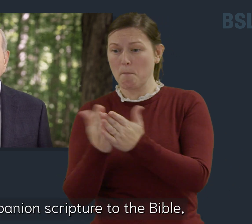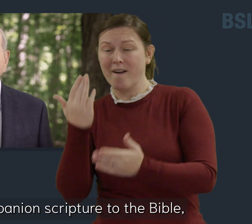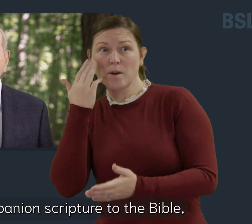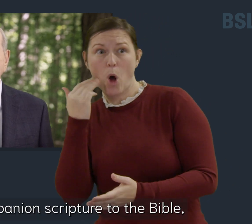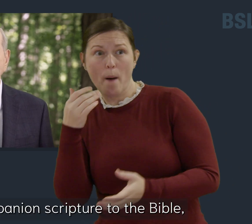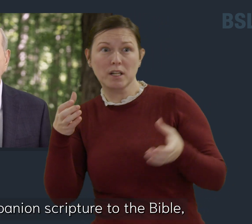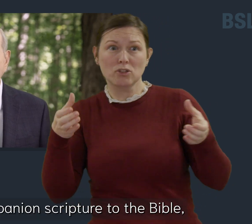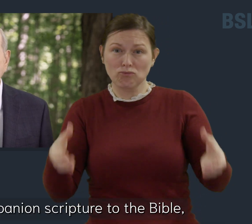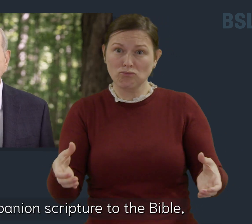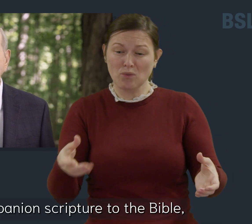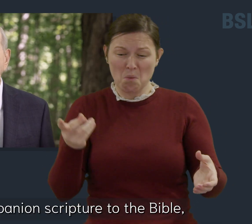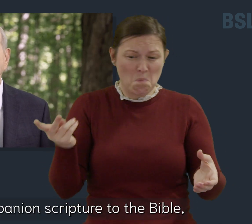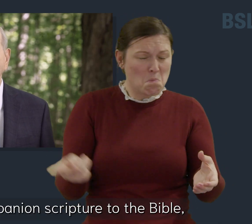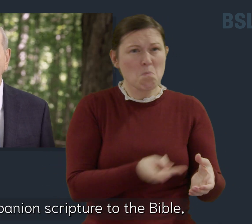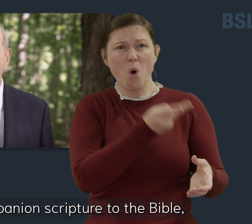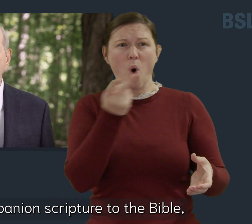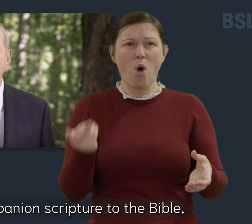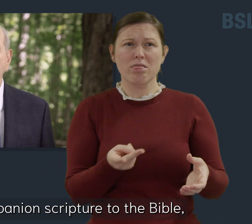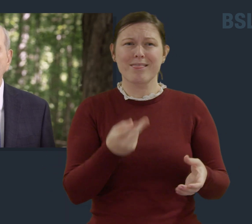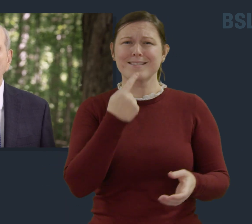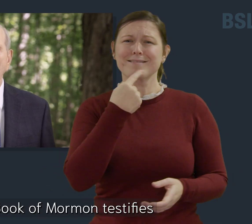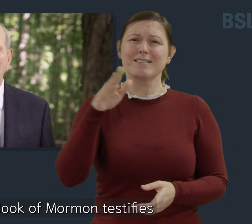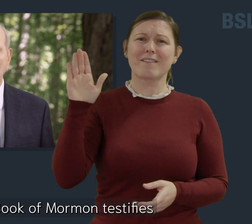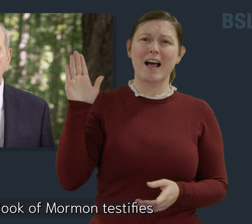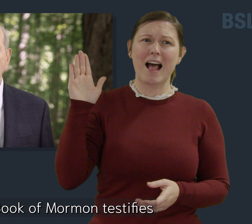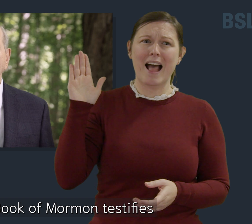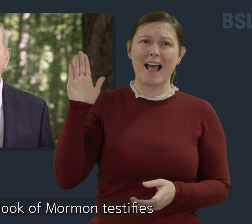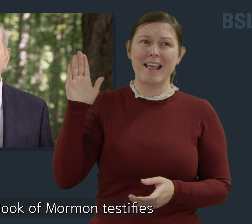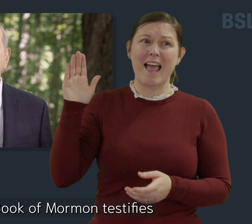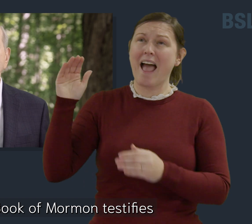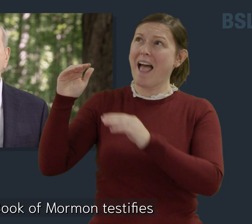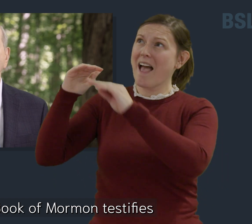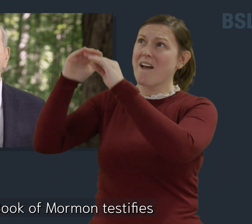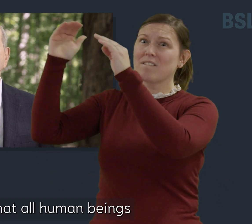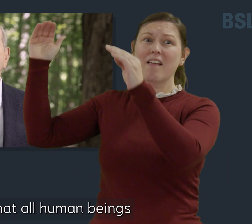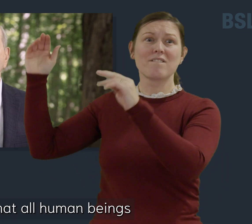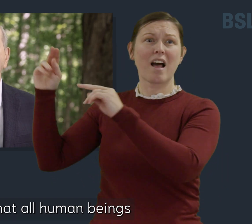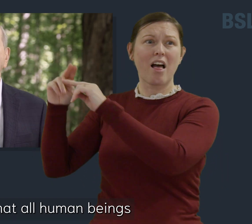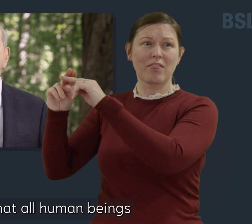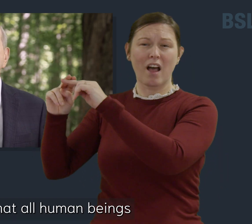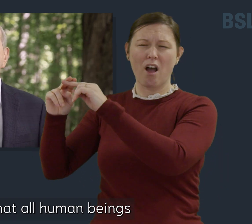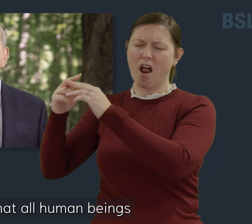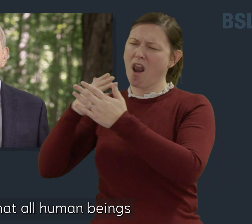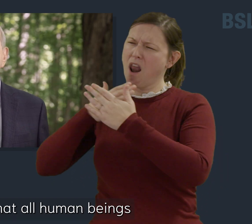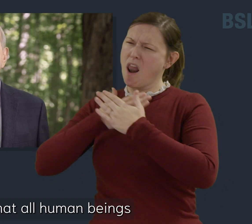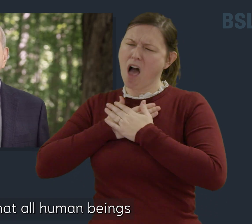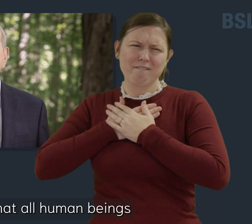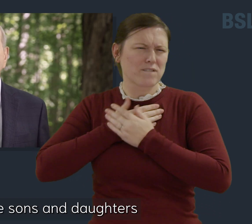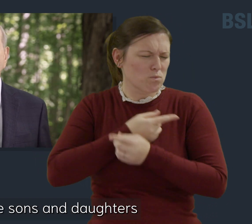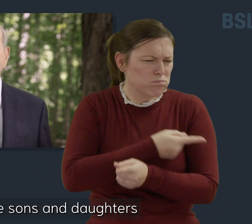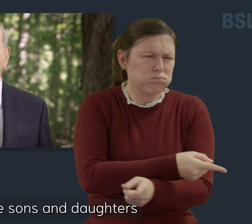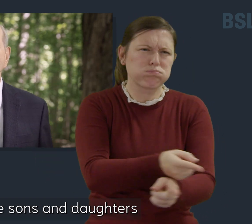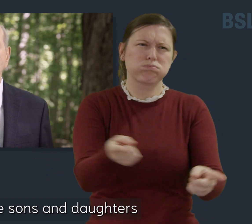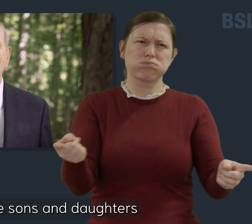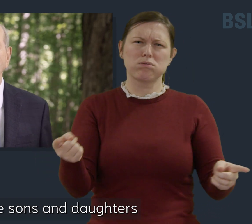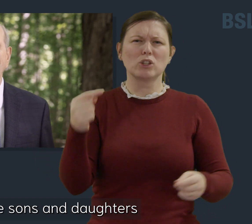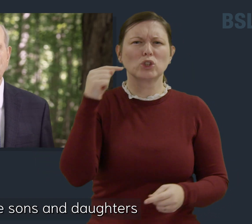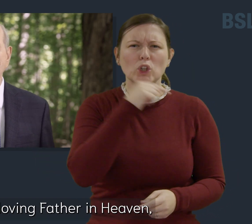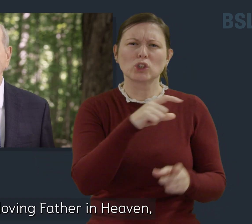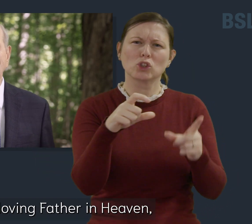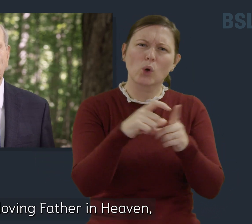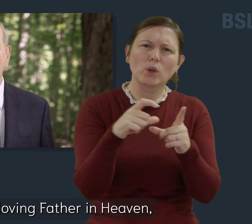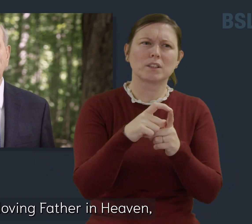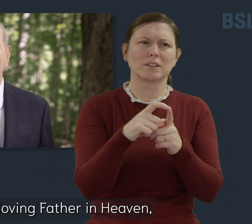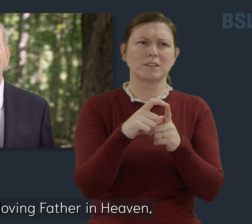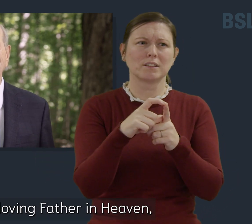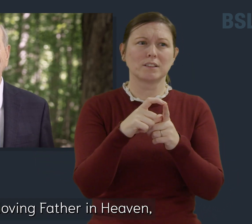As a companion scripture to the Bible, the Book of Mormon testifies that all human beings are sons and daughters